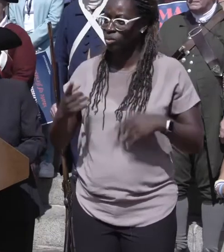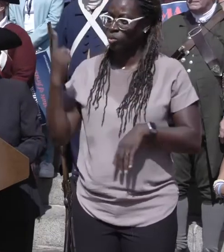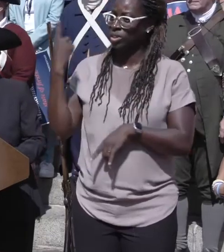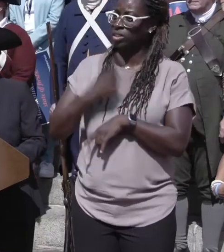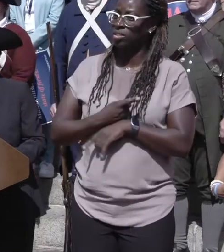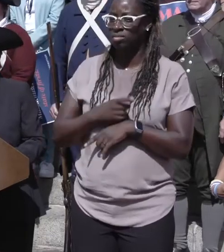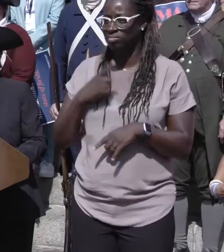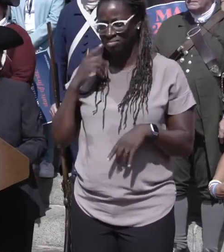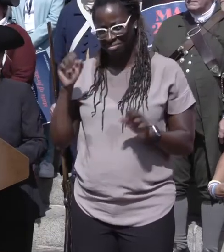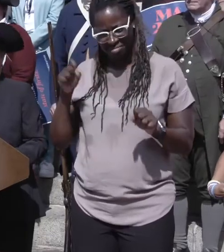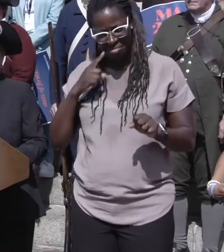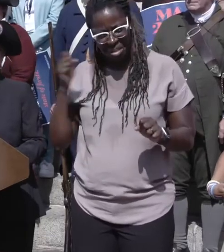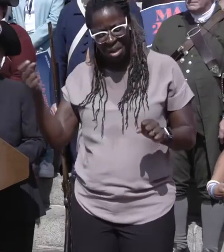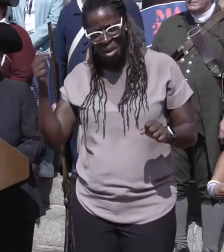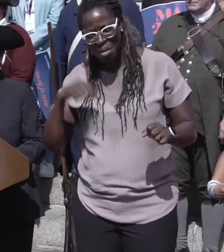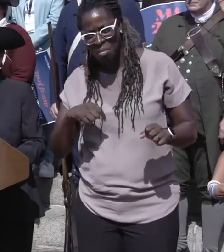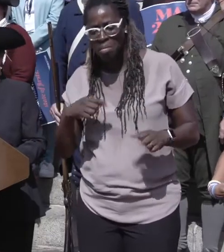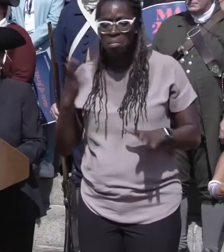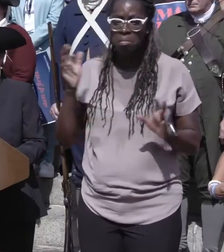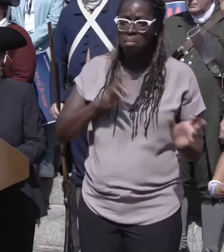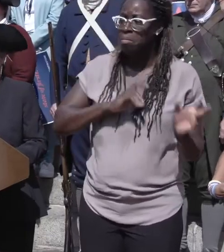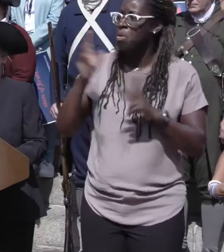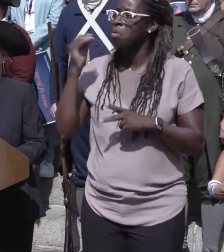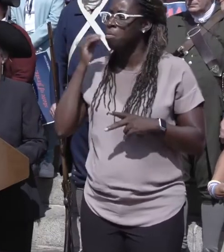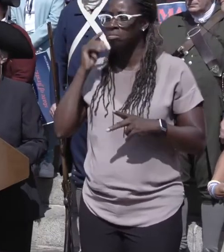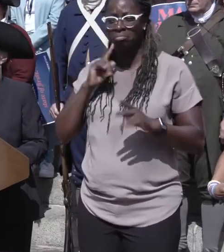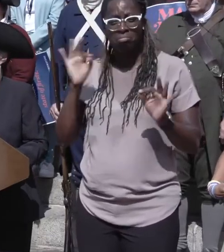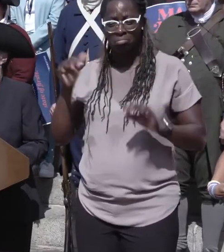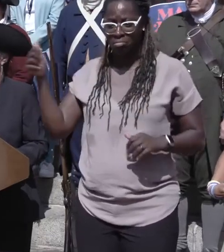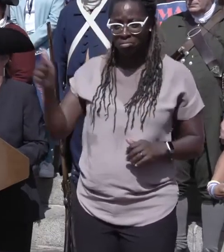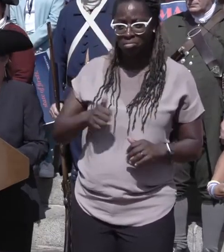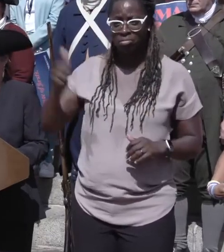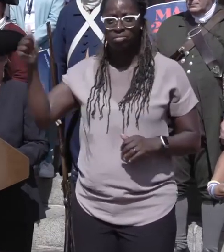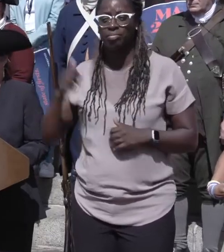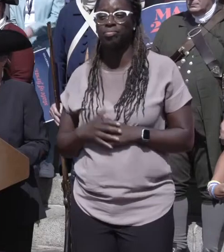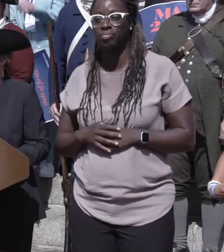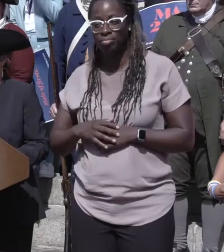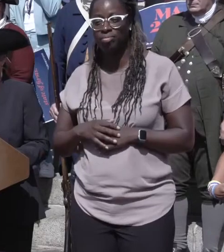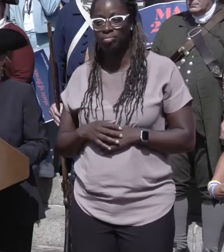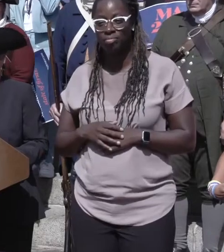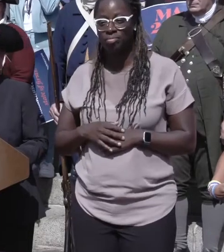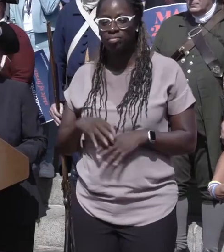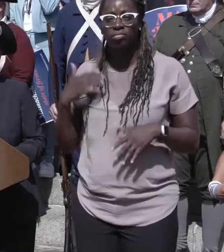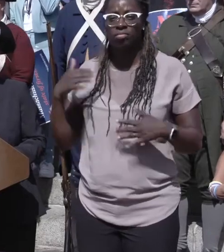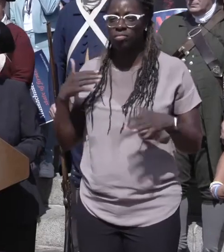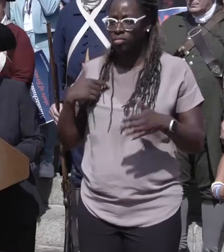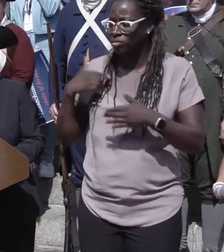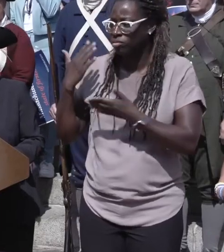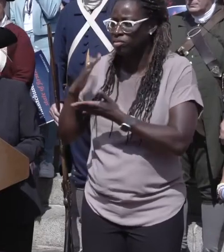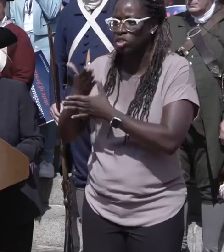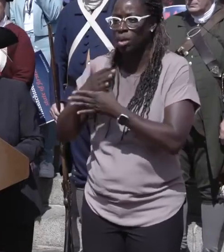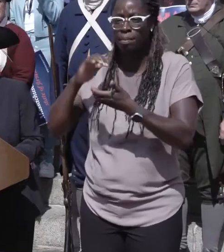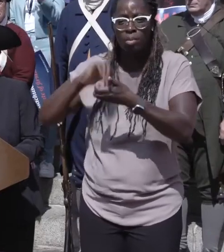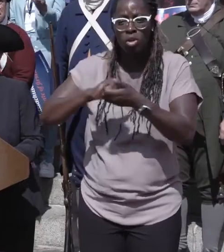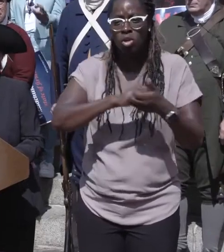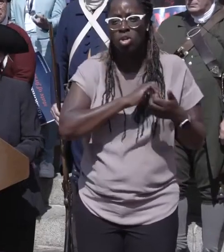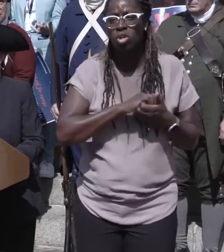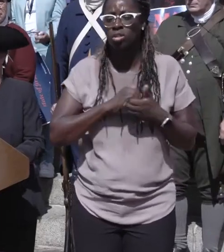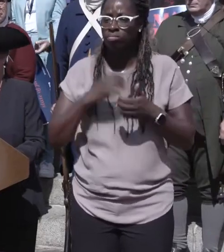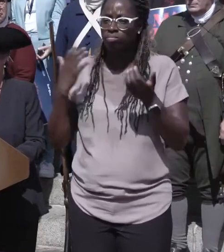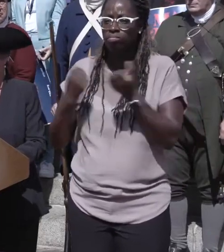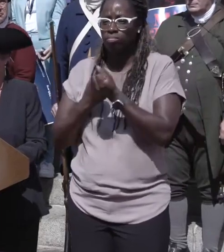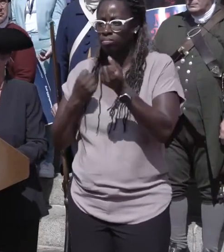also demonstrated its commitment to be an active partner, supporting our communities in their efforts to celebrate safely,